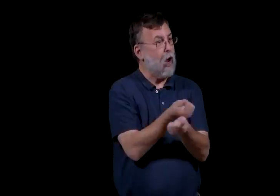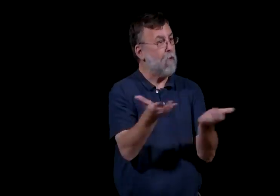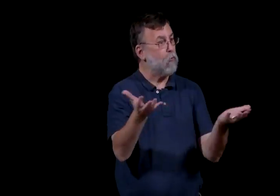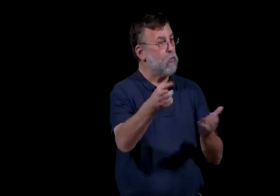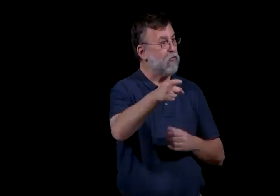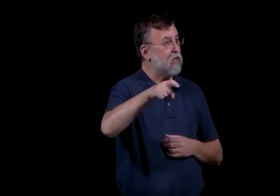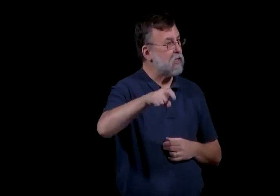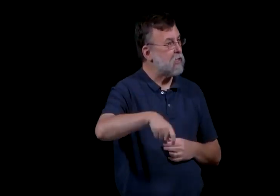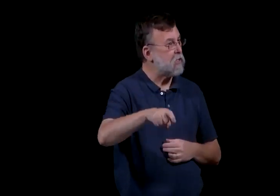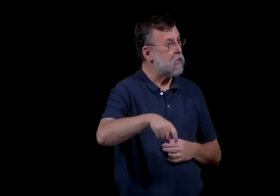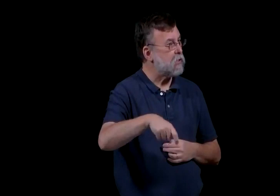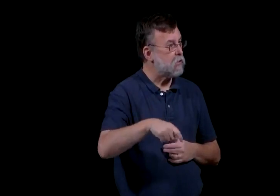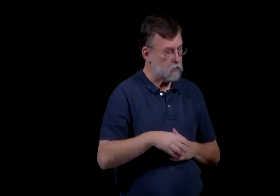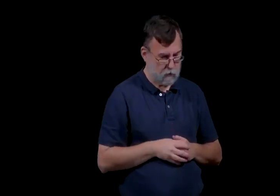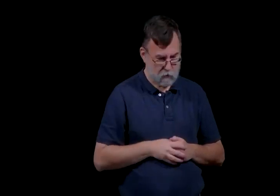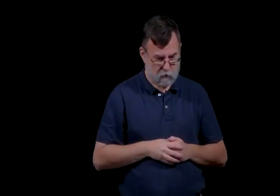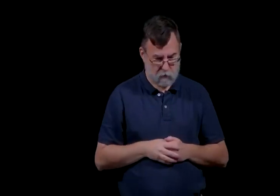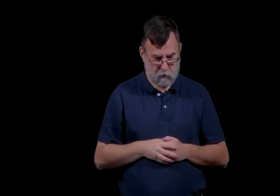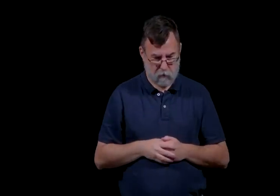And they will find everything that they need.